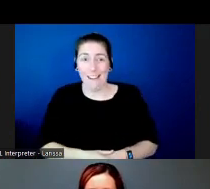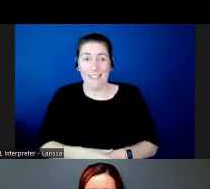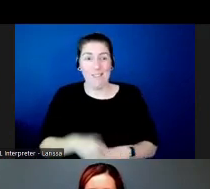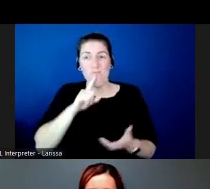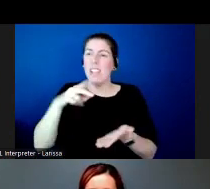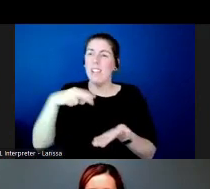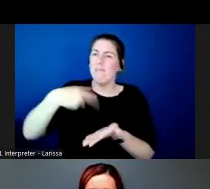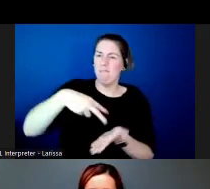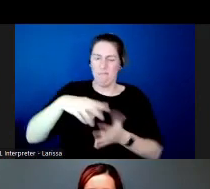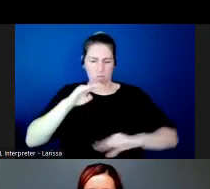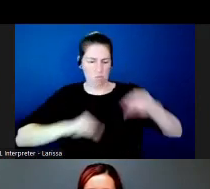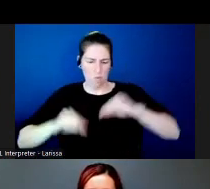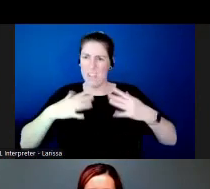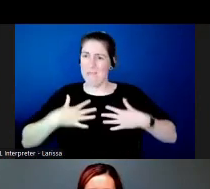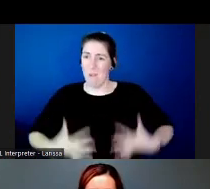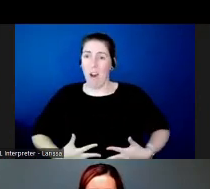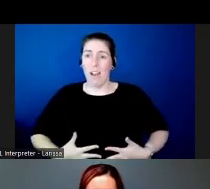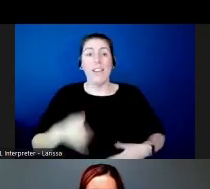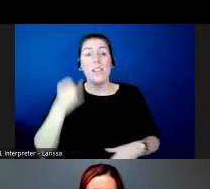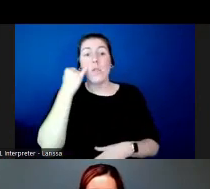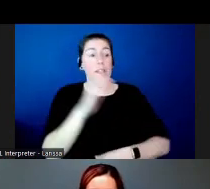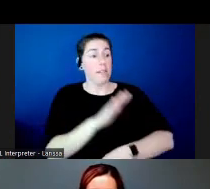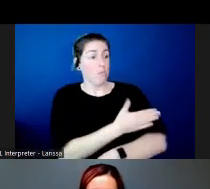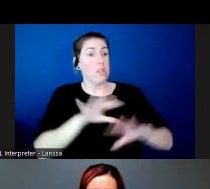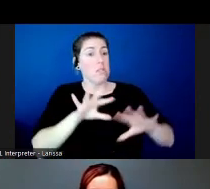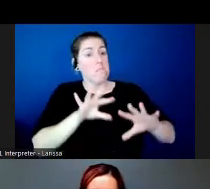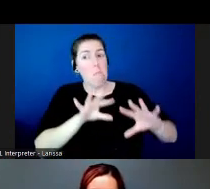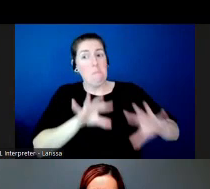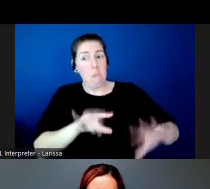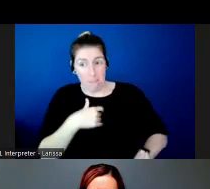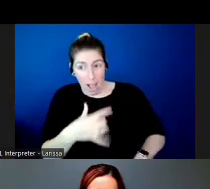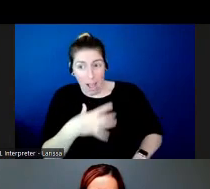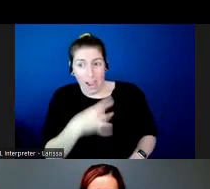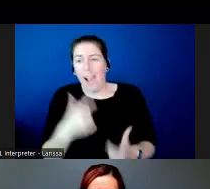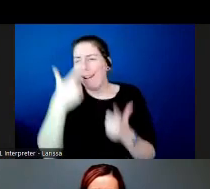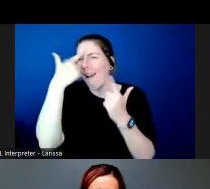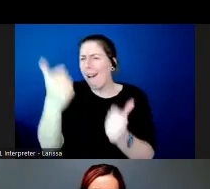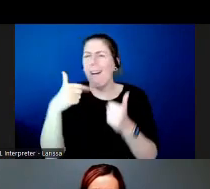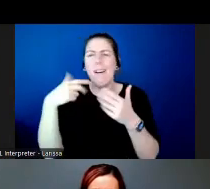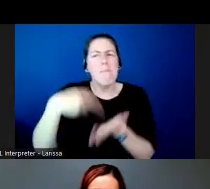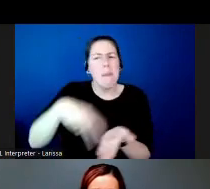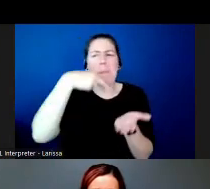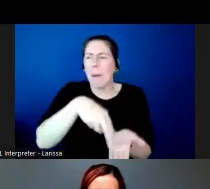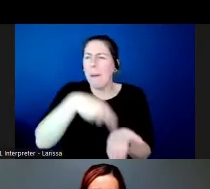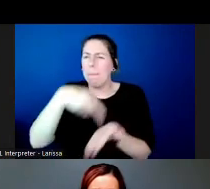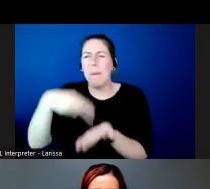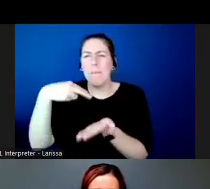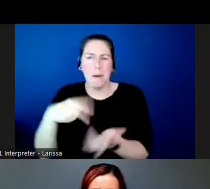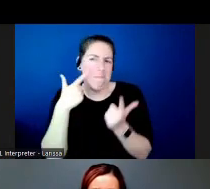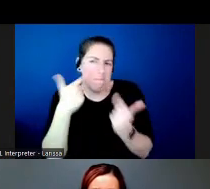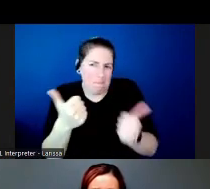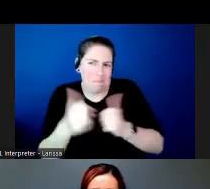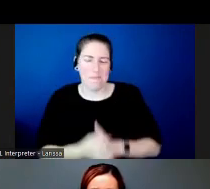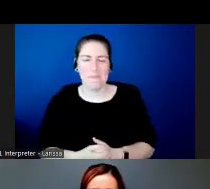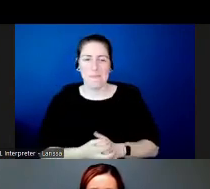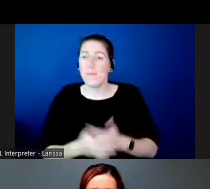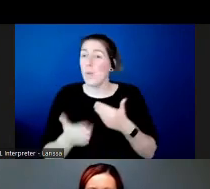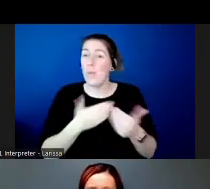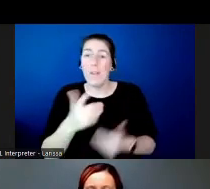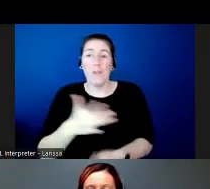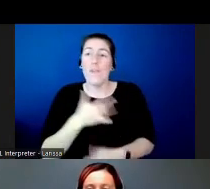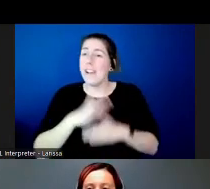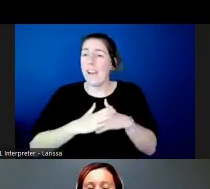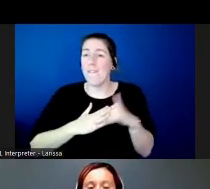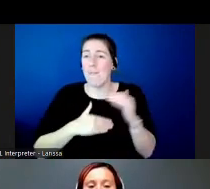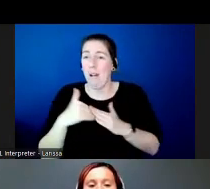So if you like the music and you like the rhythm, just move to the rhythm and move to the beat. However you feel comfortable, if it makes you